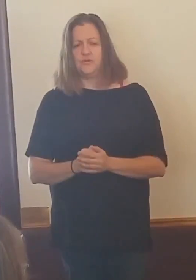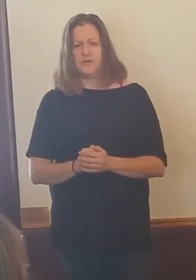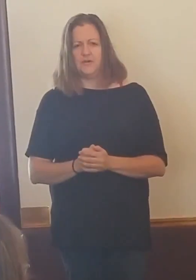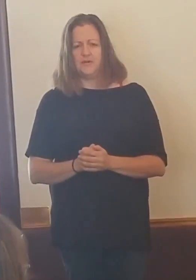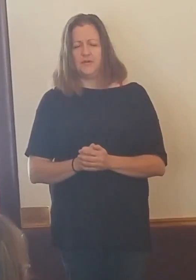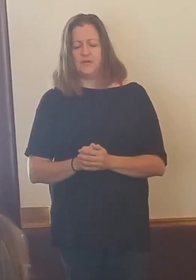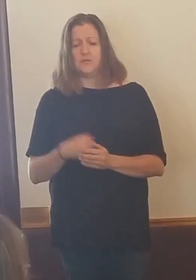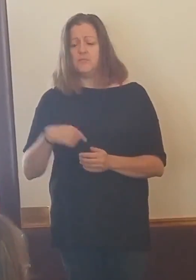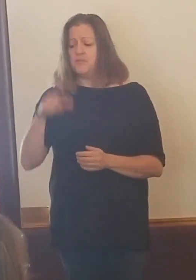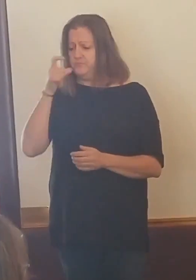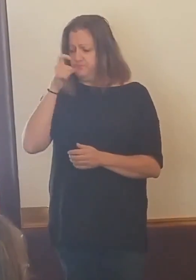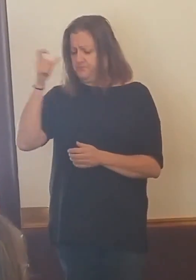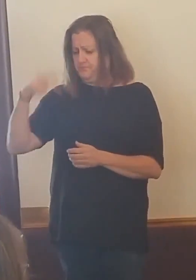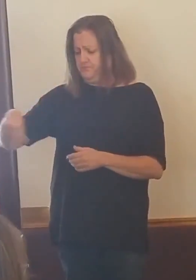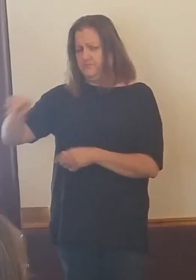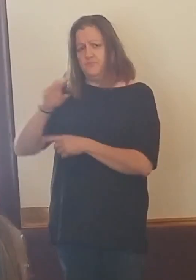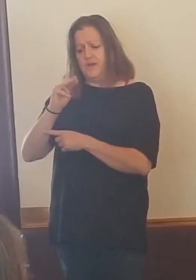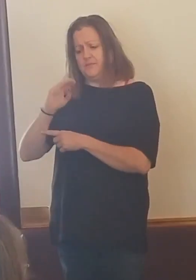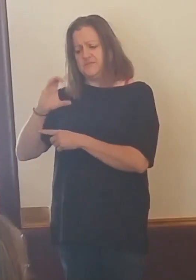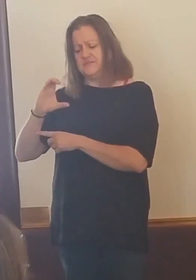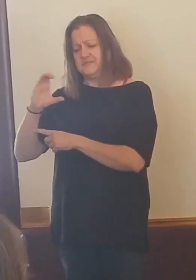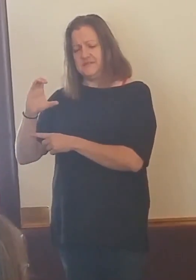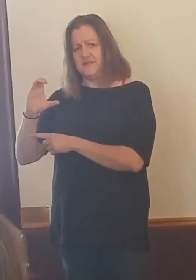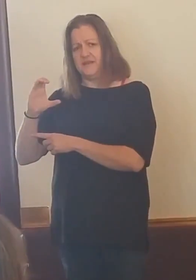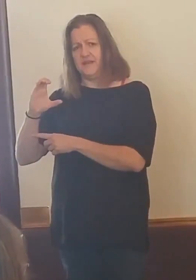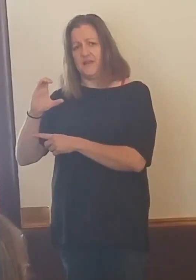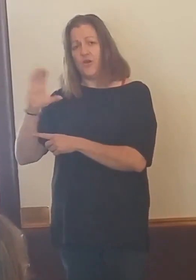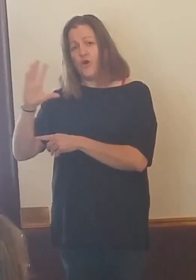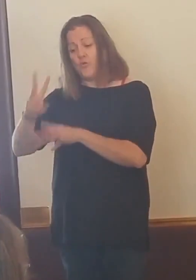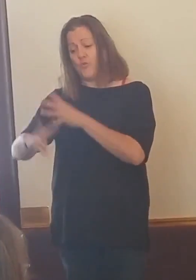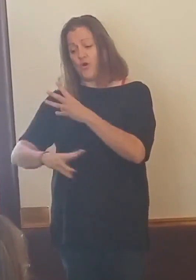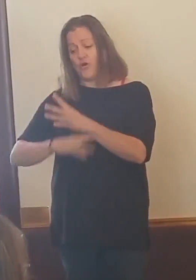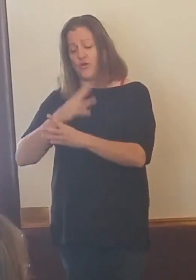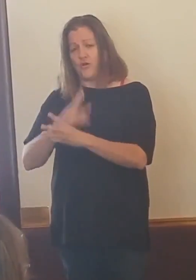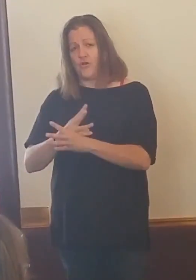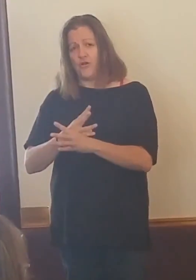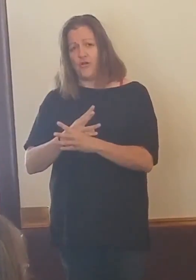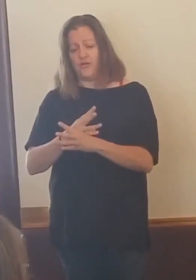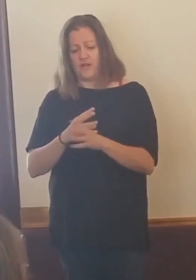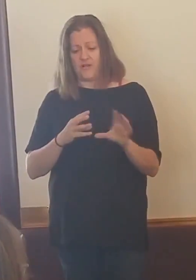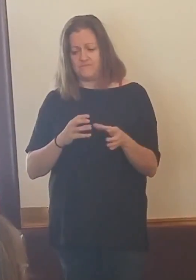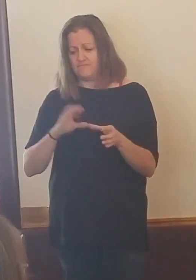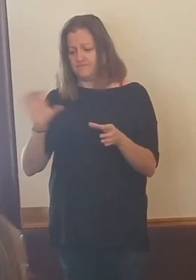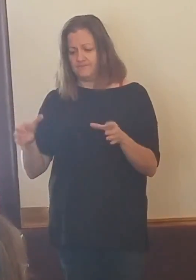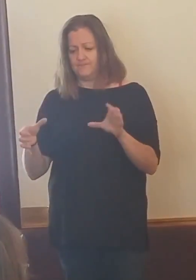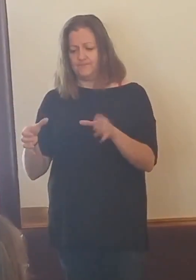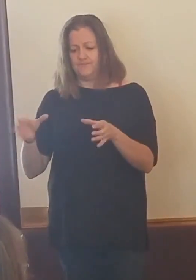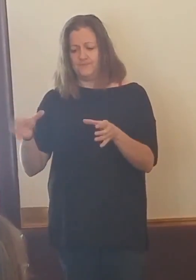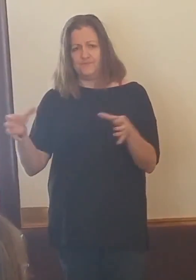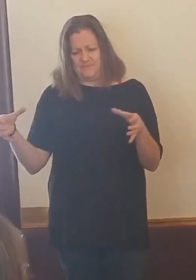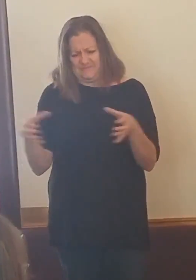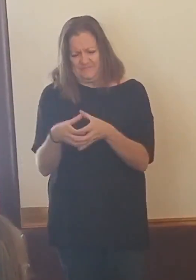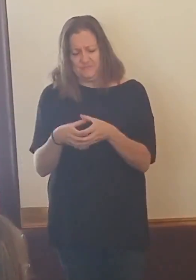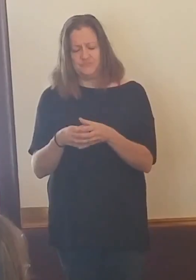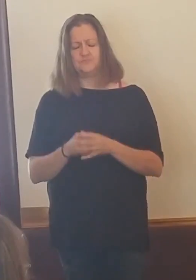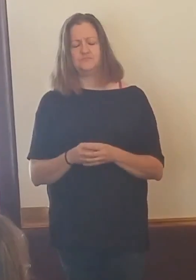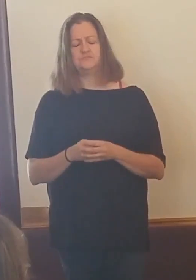really are as MCC worldwide. And during that, it let us have